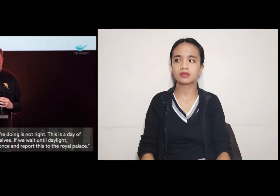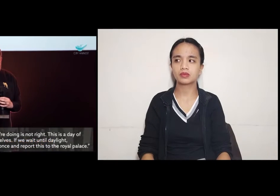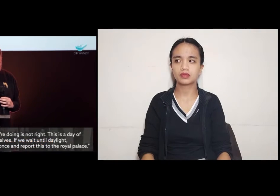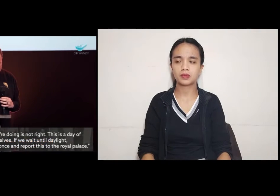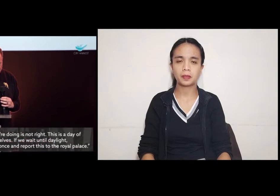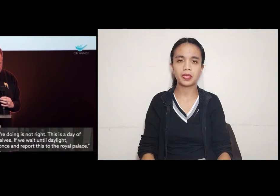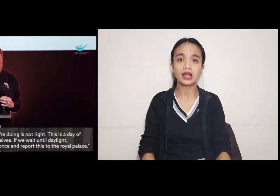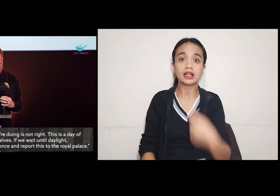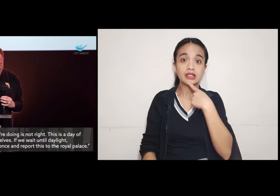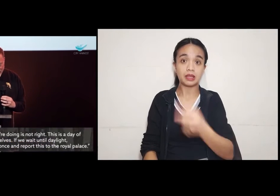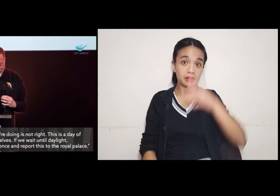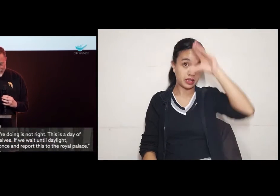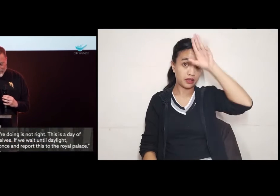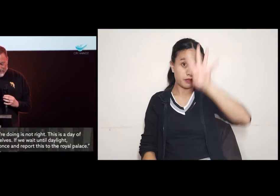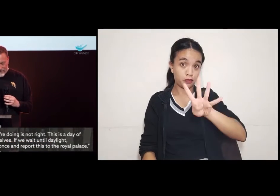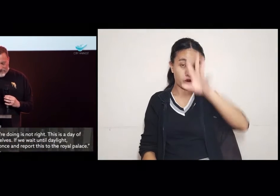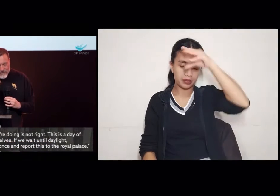It